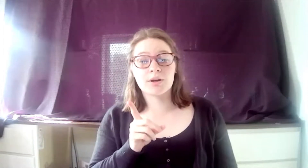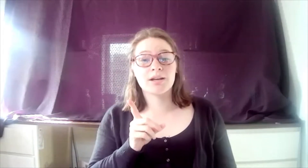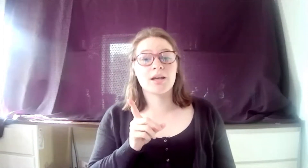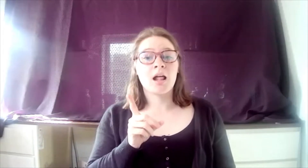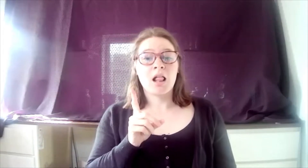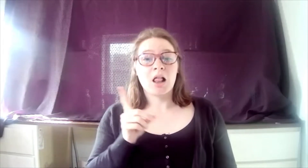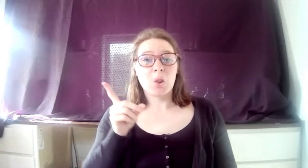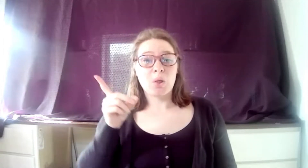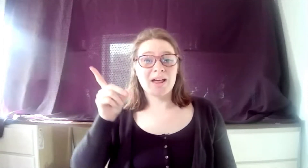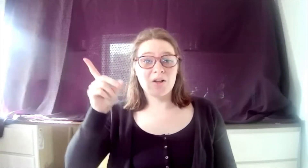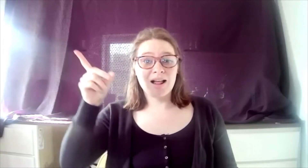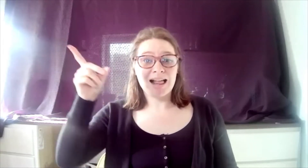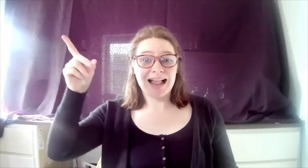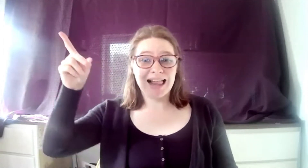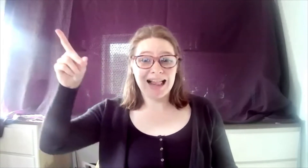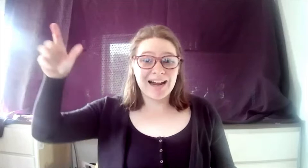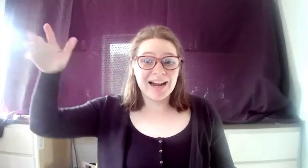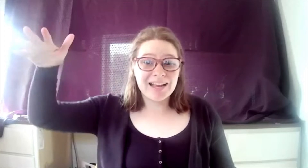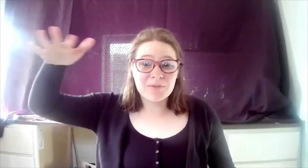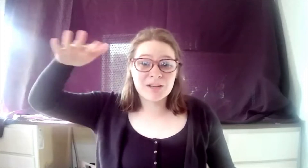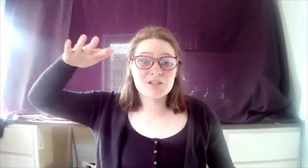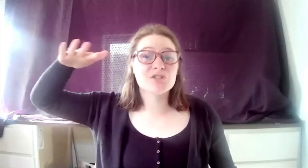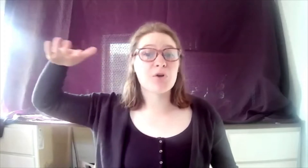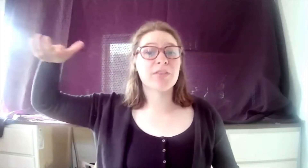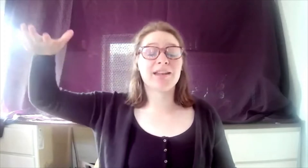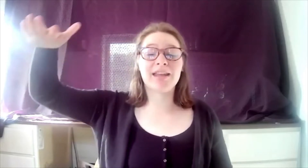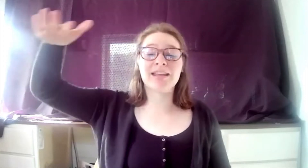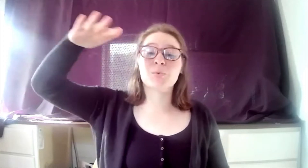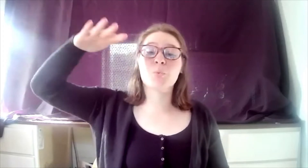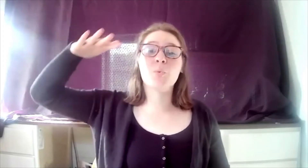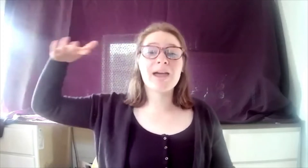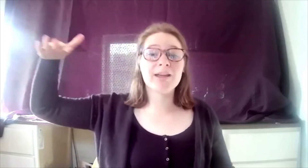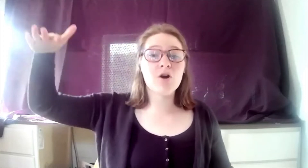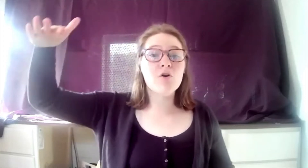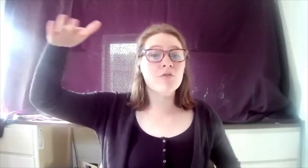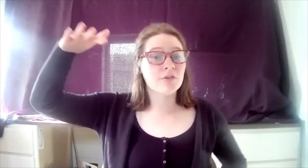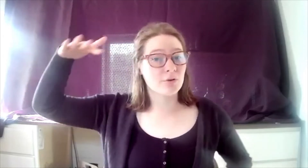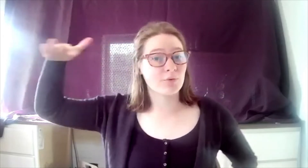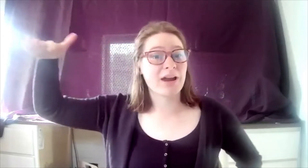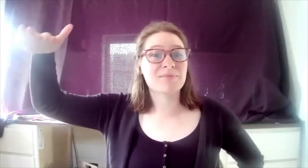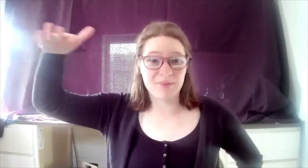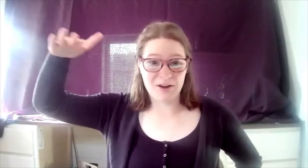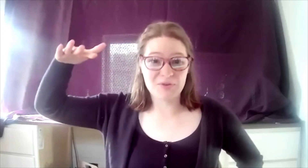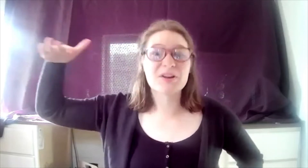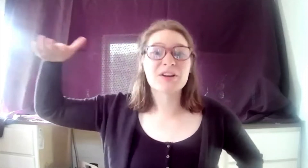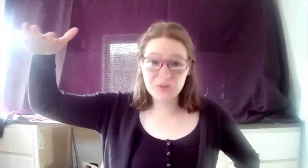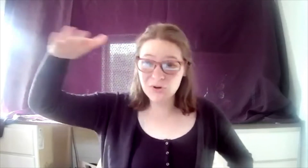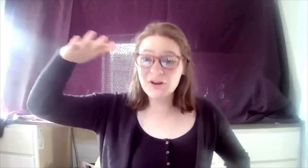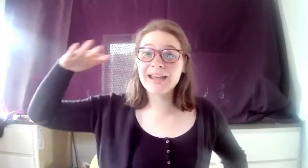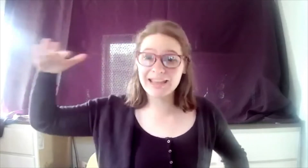going to wiggle, and we're going to show that it's way over the rainbow.